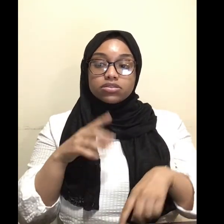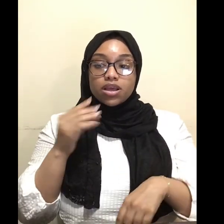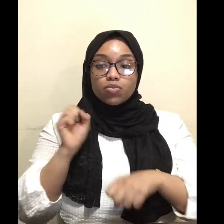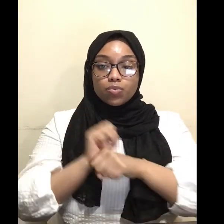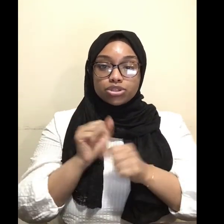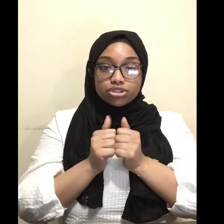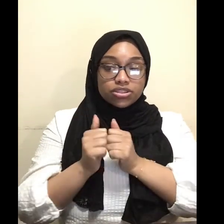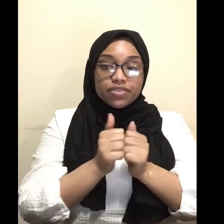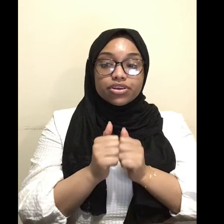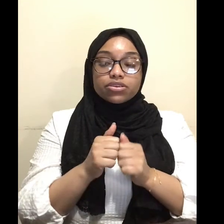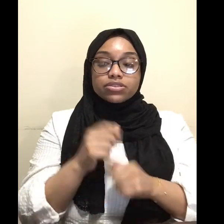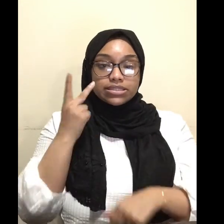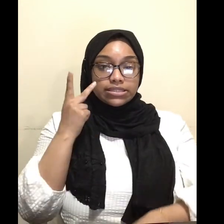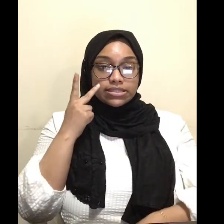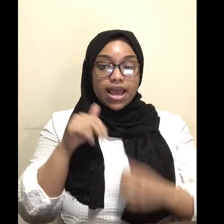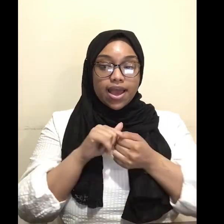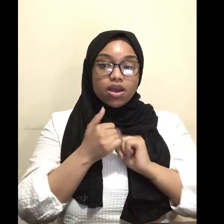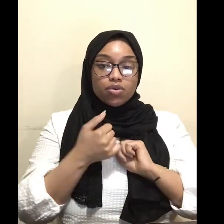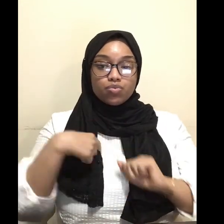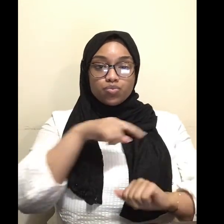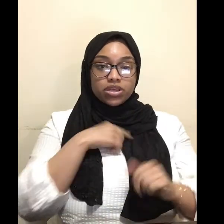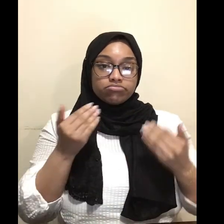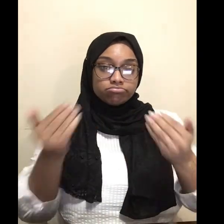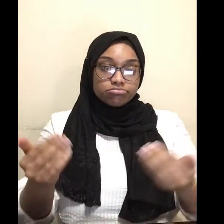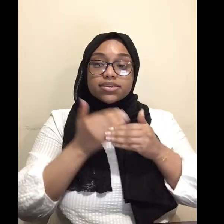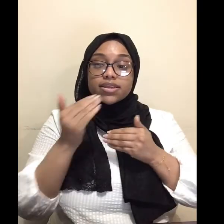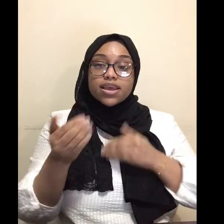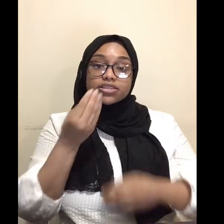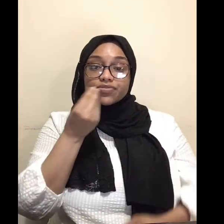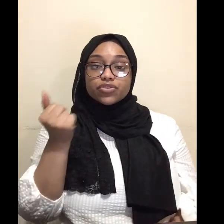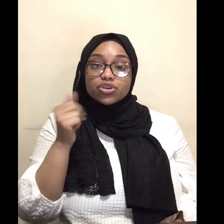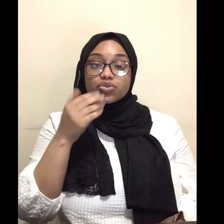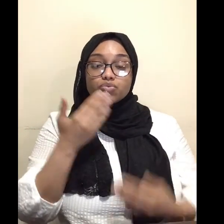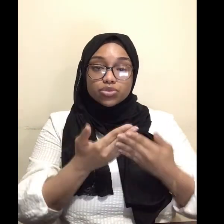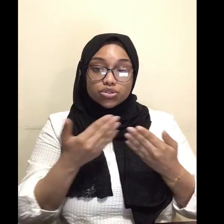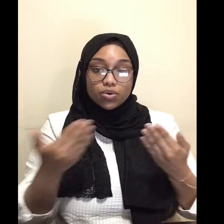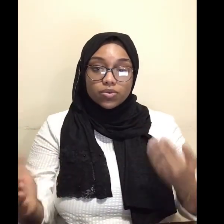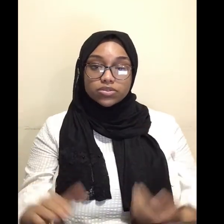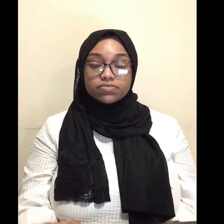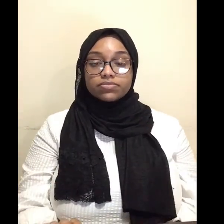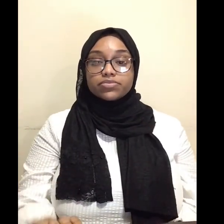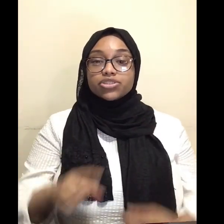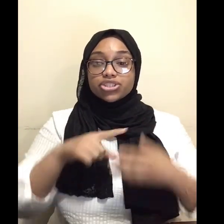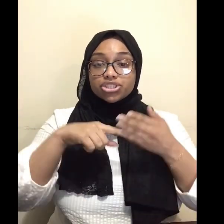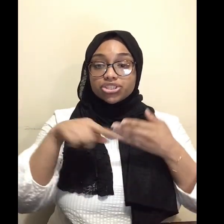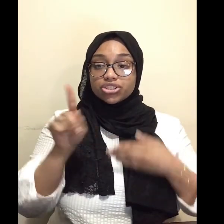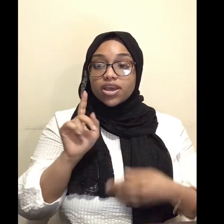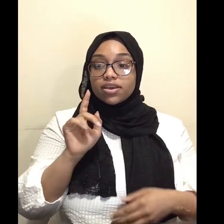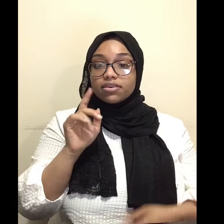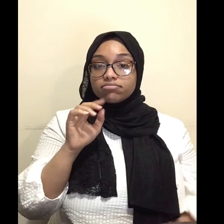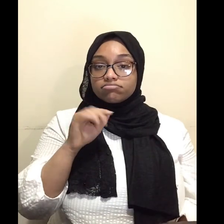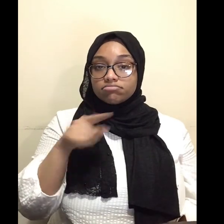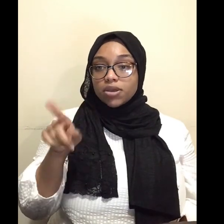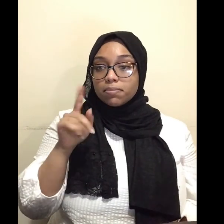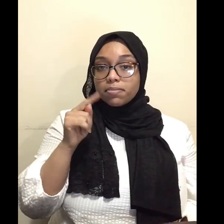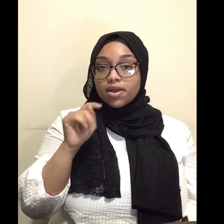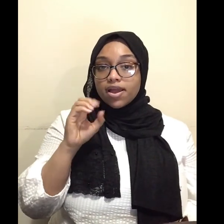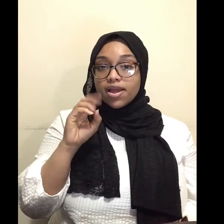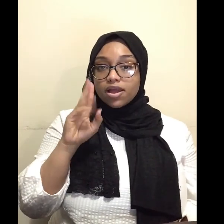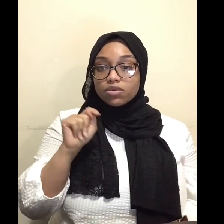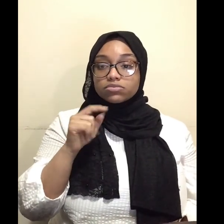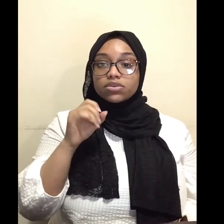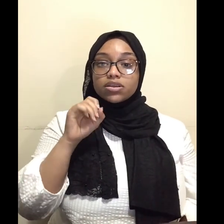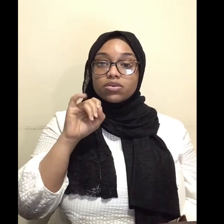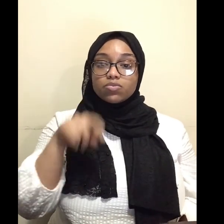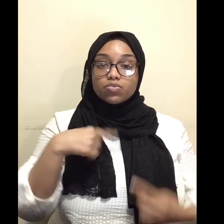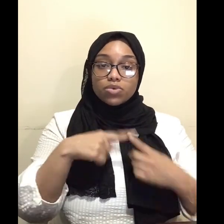you want to work together to see how to move forward. So here are a few resources. Feel free